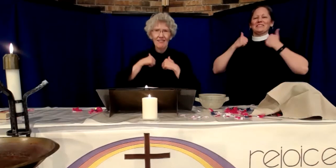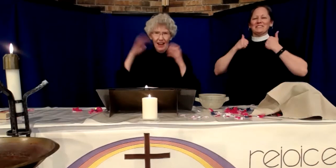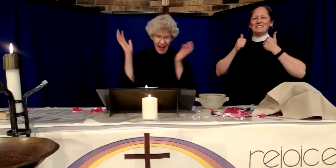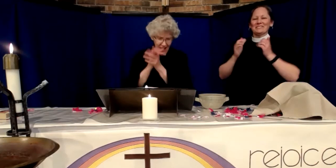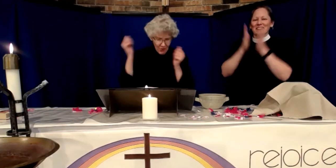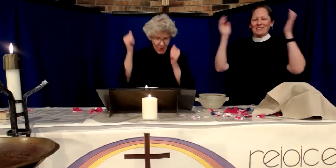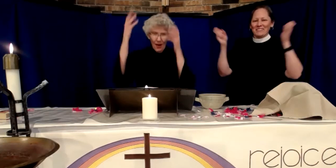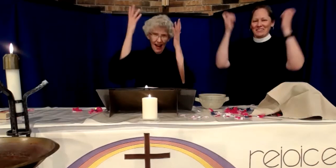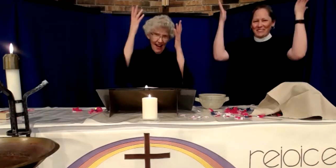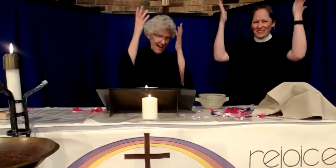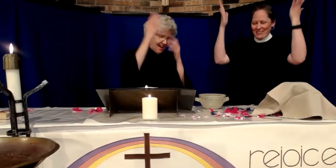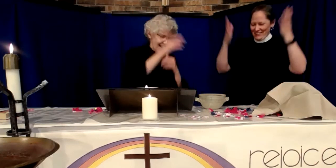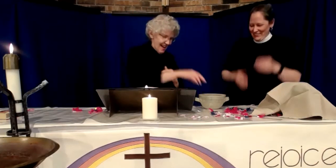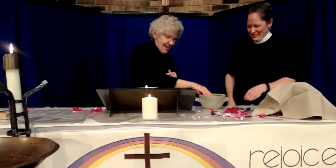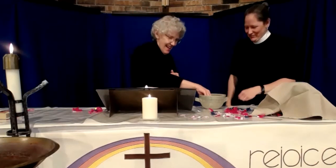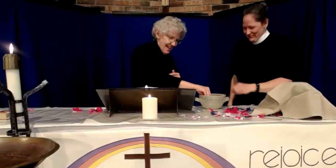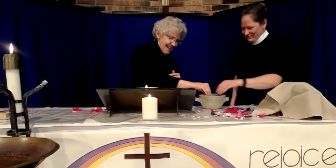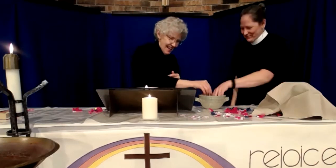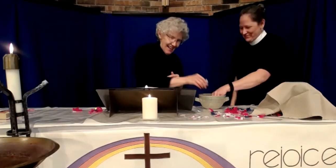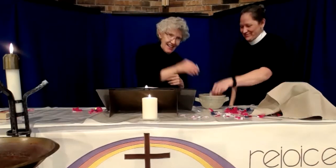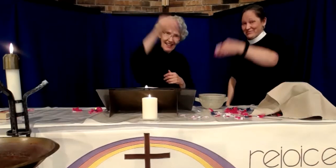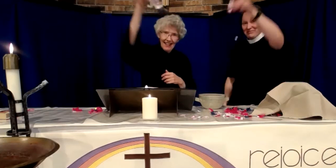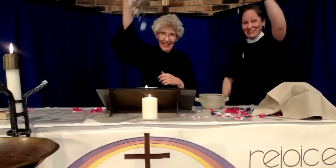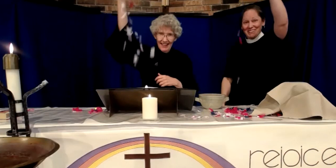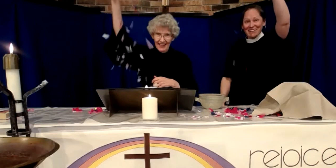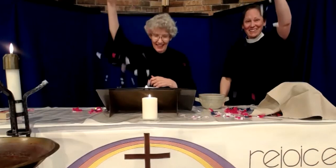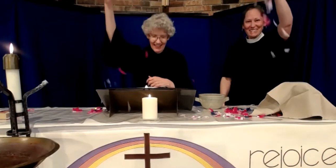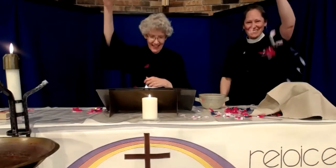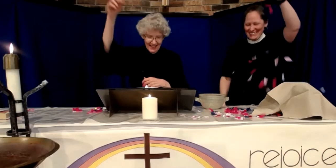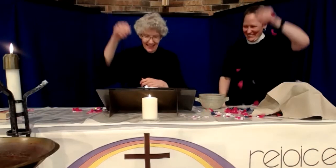Christ is risen indeed. Alleluia.